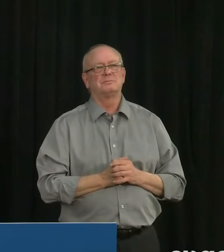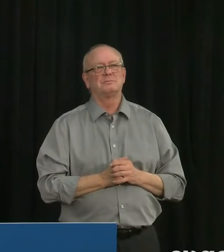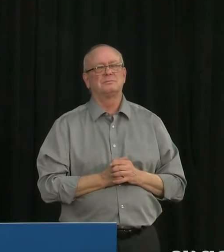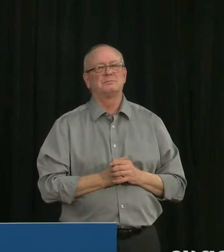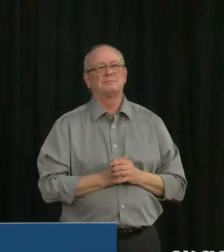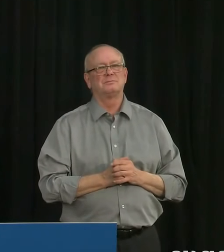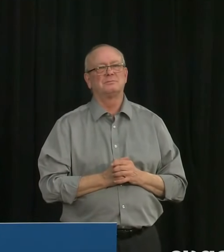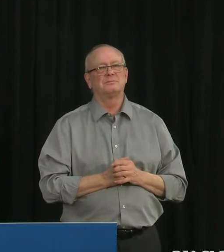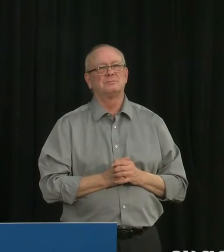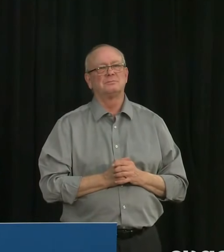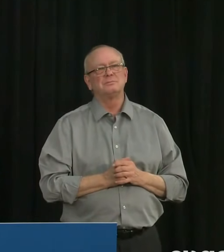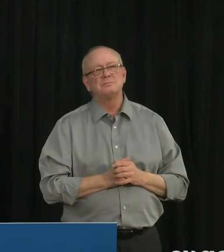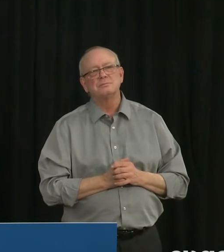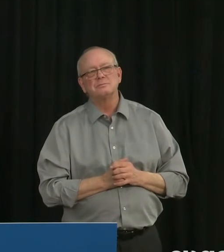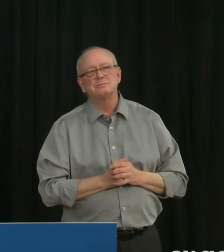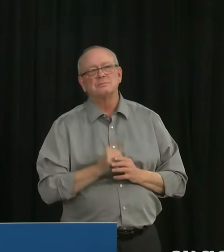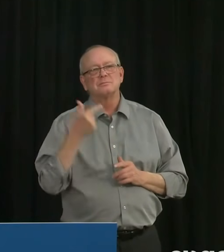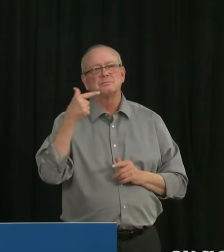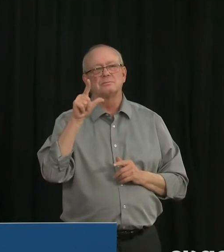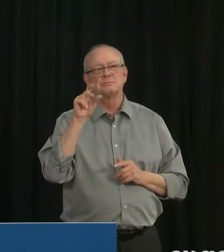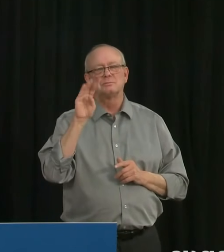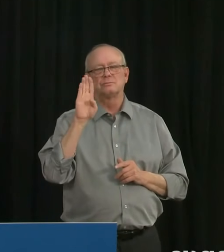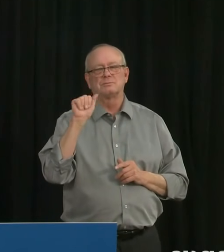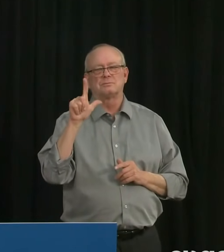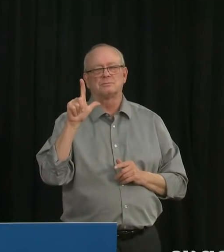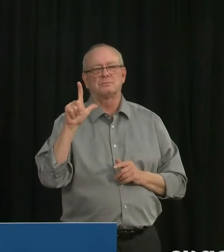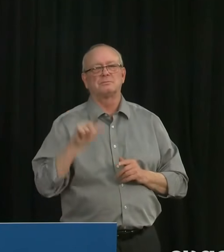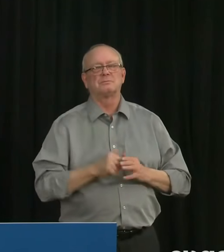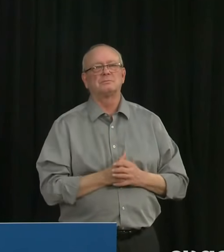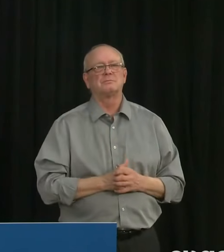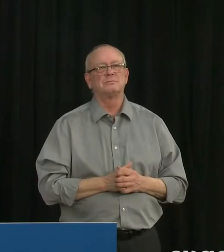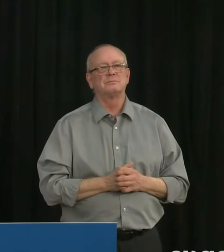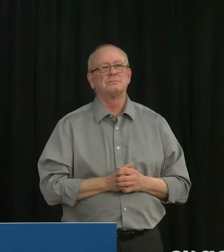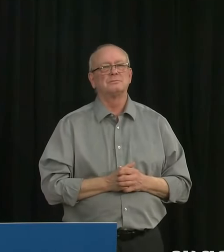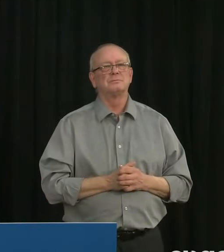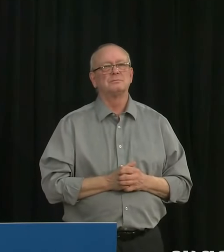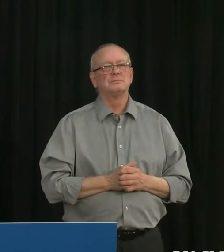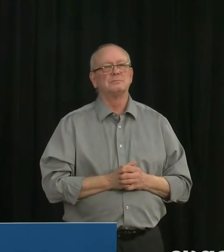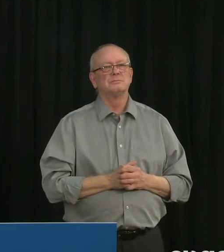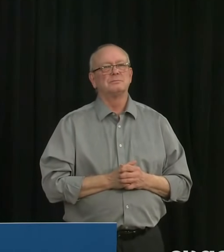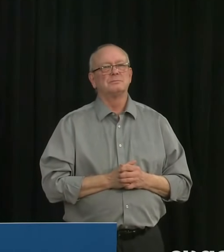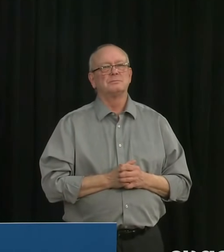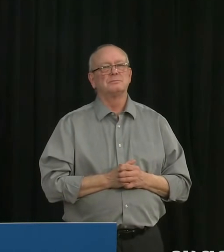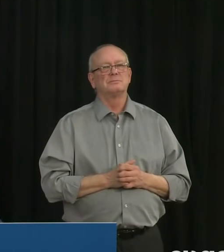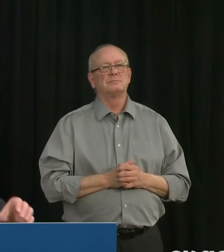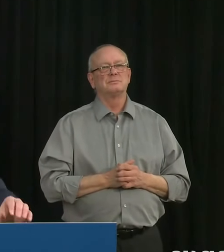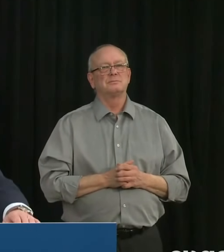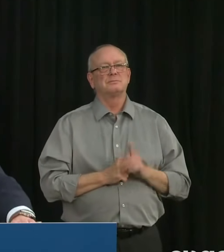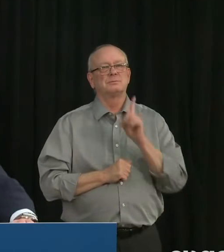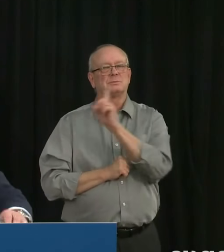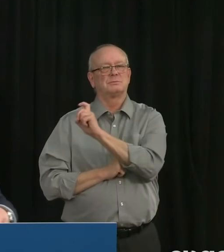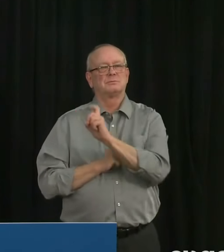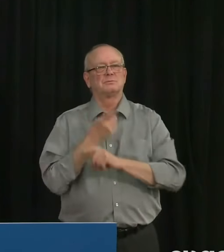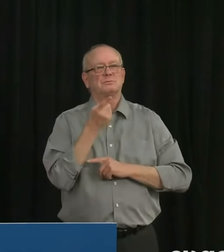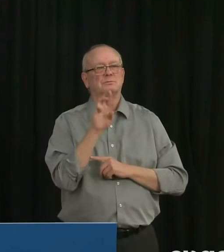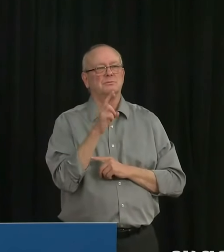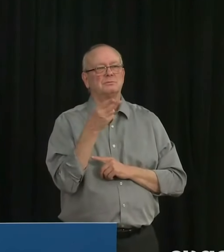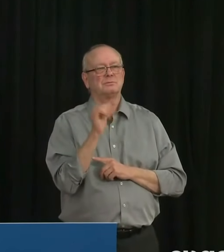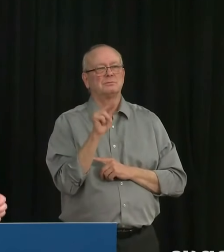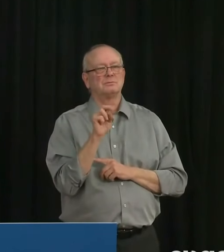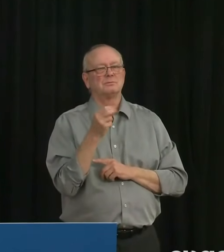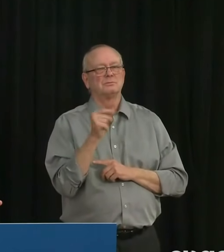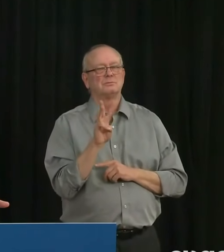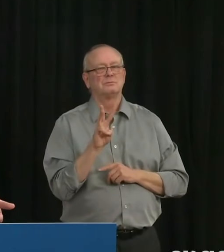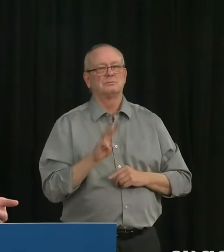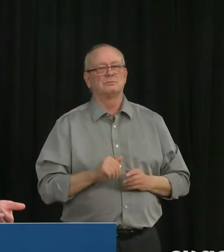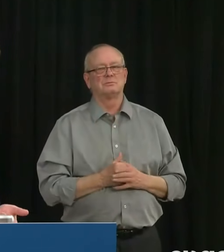Jesse Weisner with Global TV. Go ahead, Jesse. Hi, this question is for Dr. Hinshaw. We've